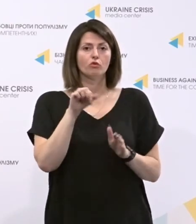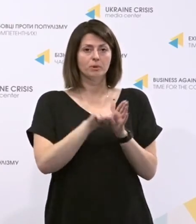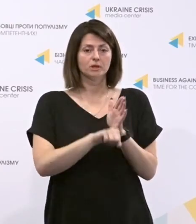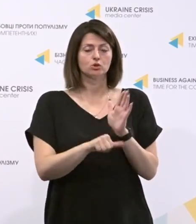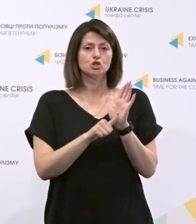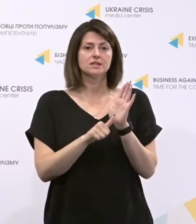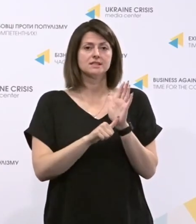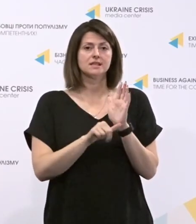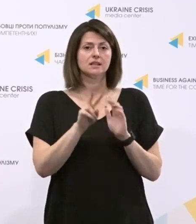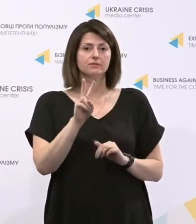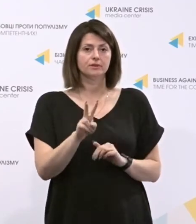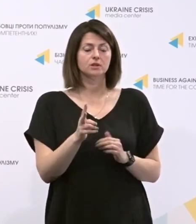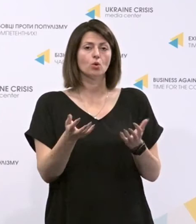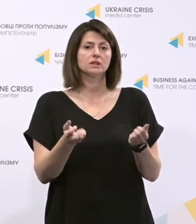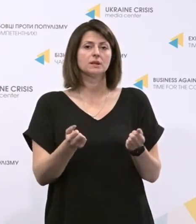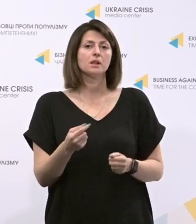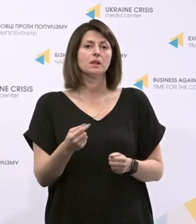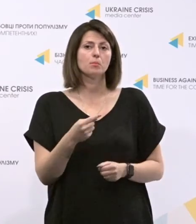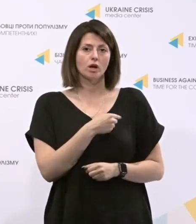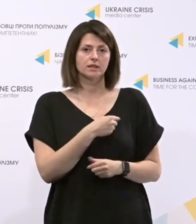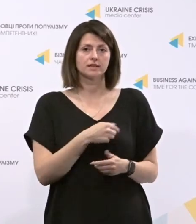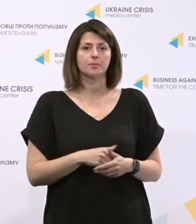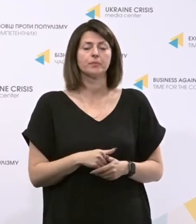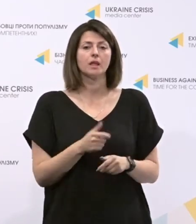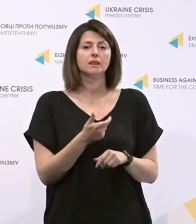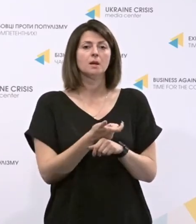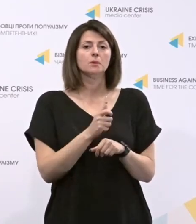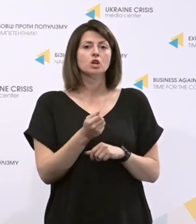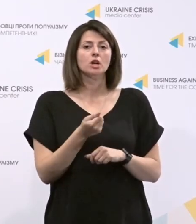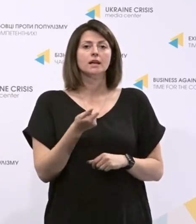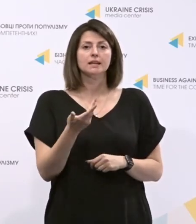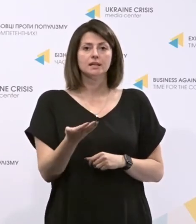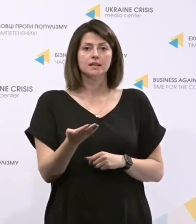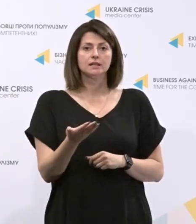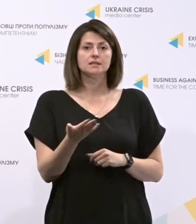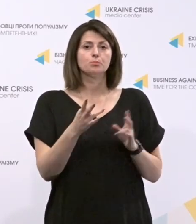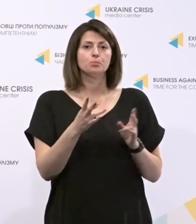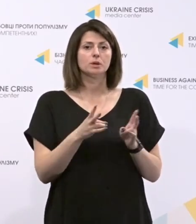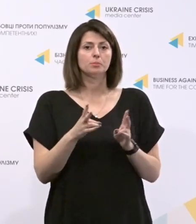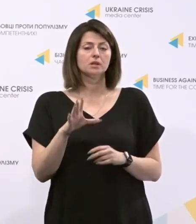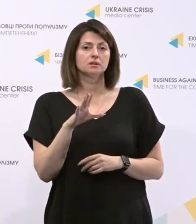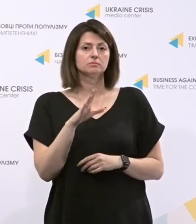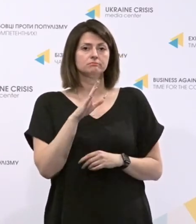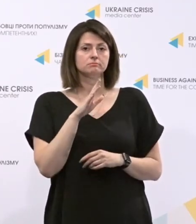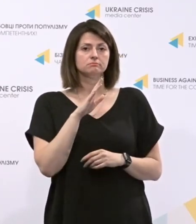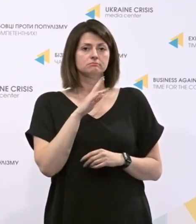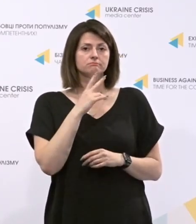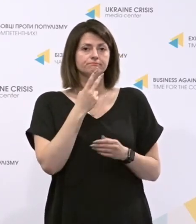highest numbers of casualties were concentrated around Horolivka and Donetsk cities.